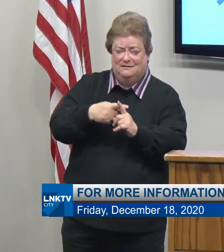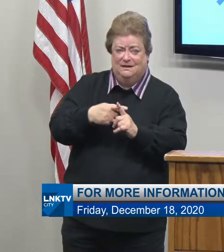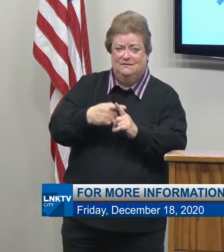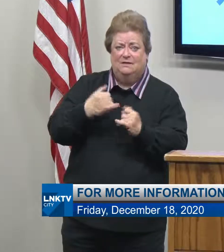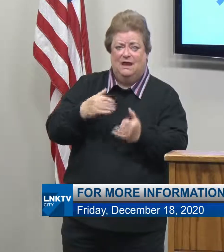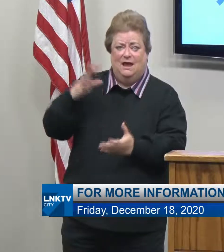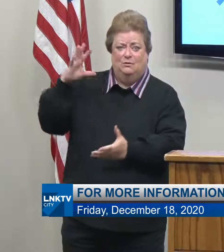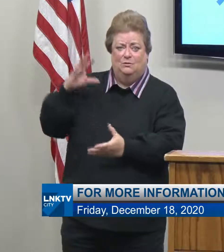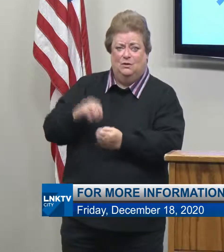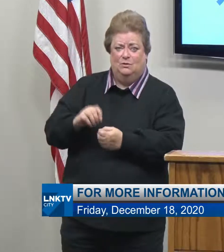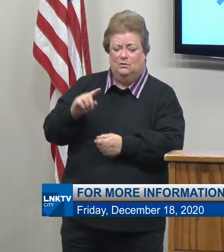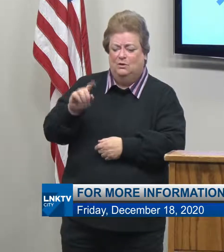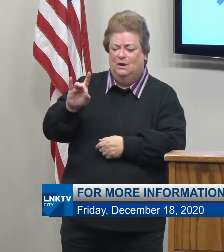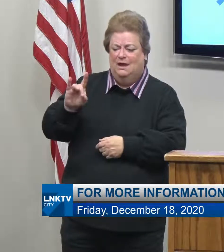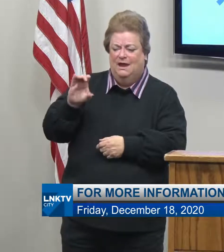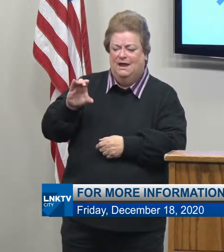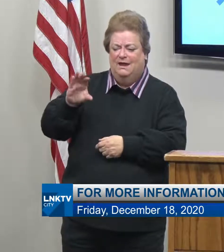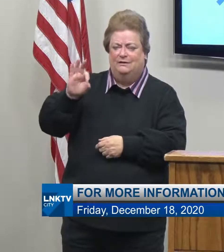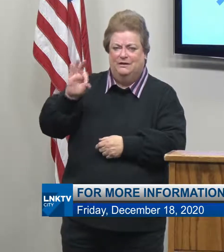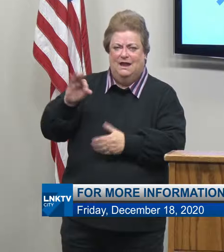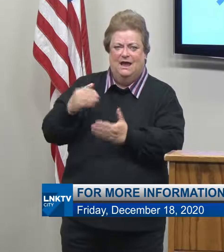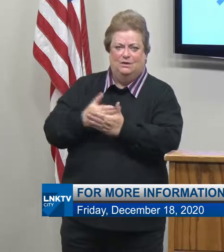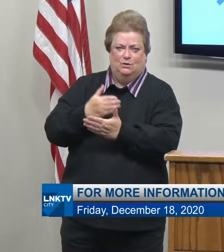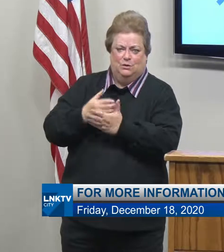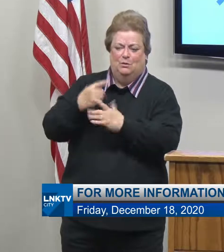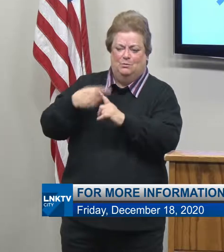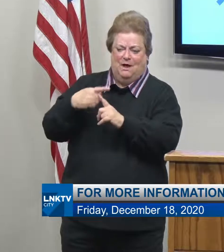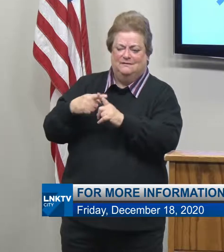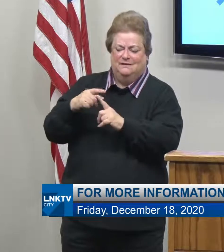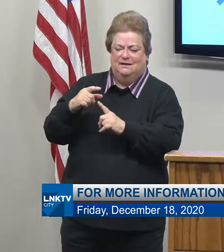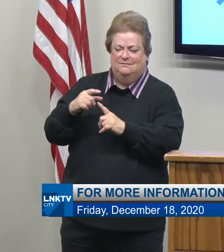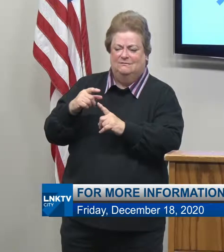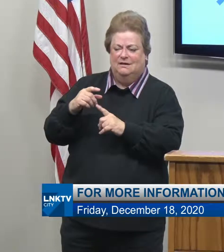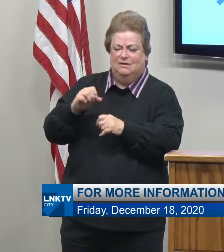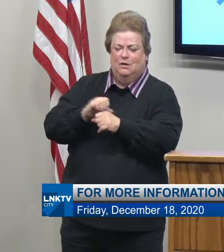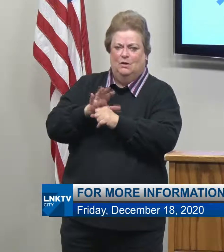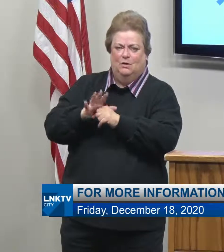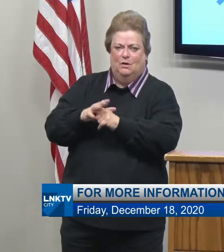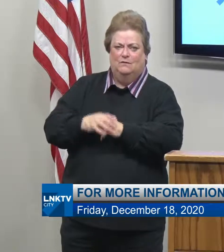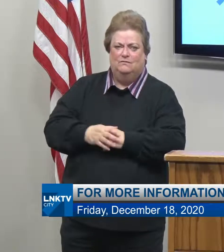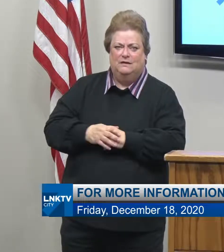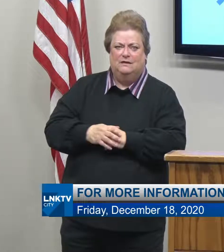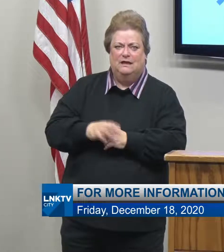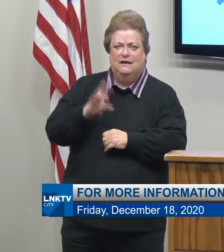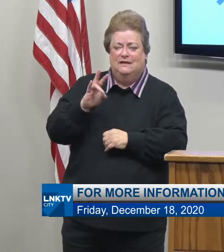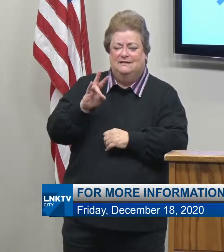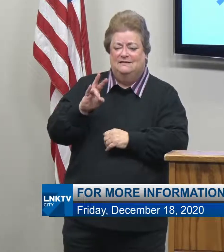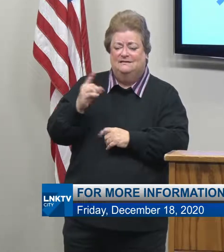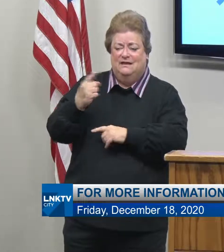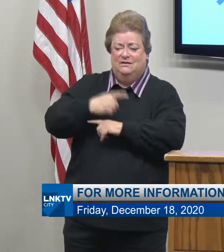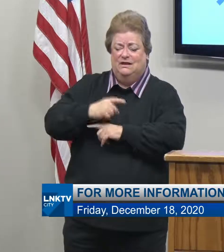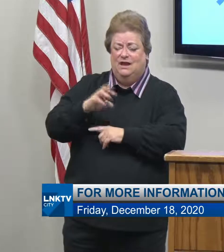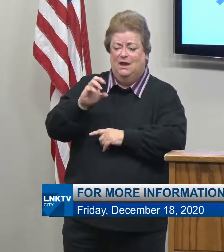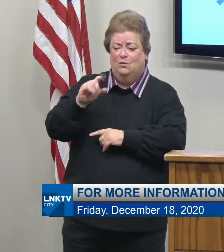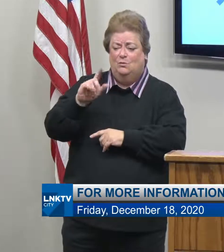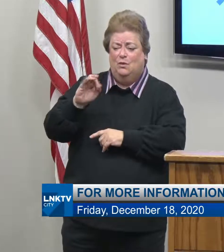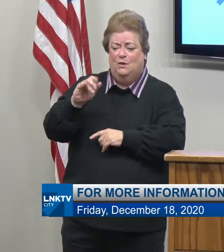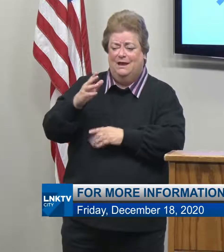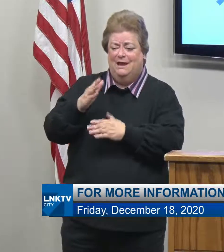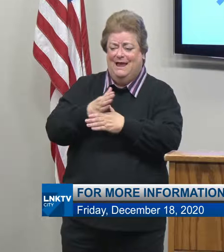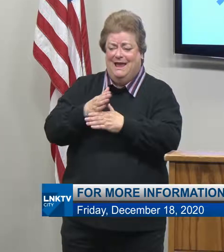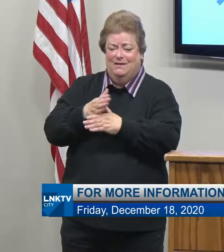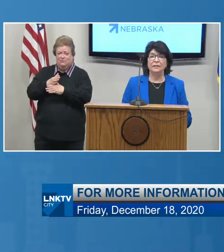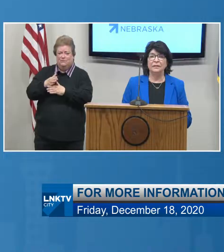week to 809 new cases at this point. The 7-day rolling average chart shows the